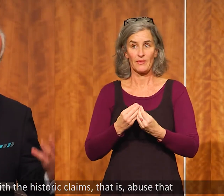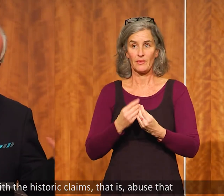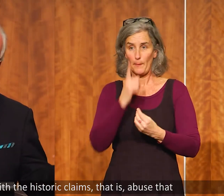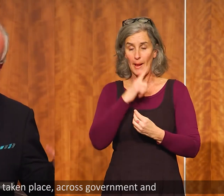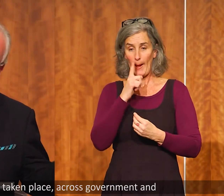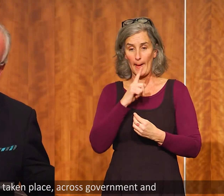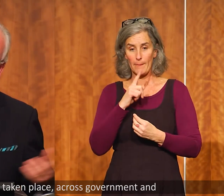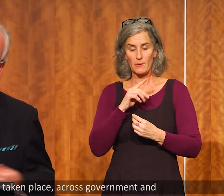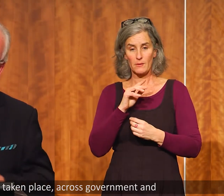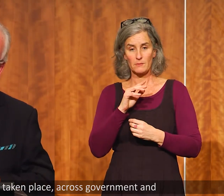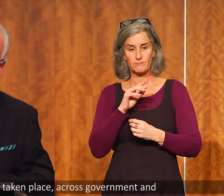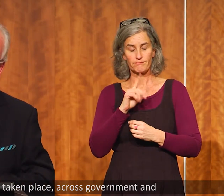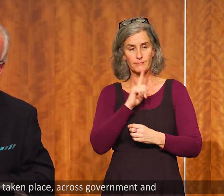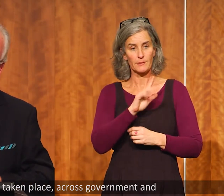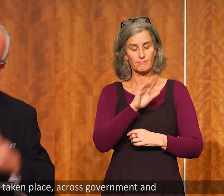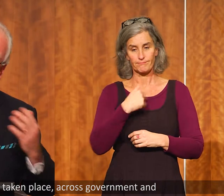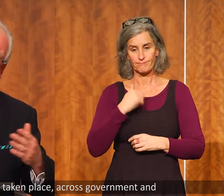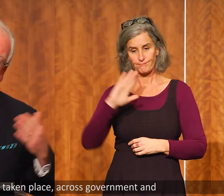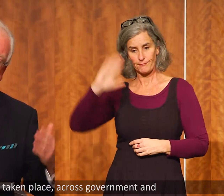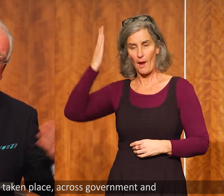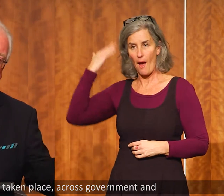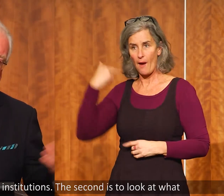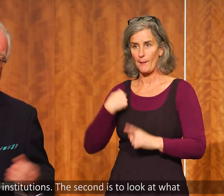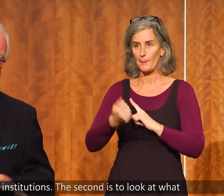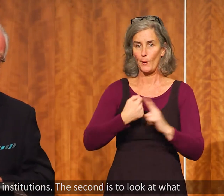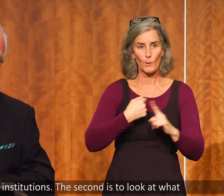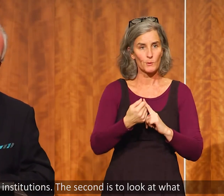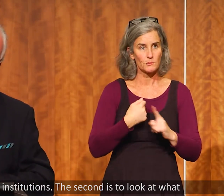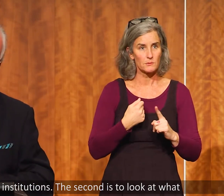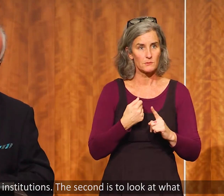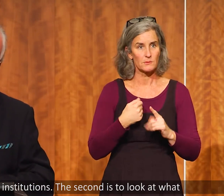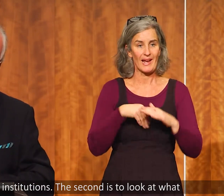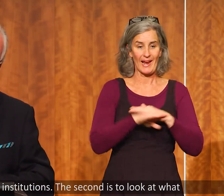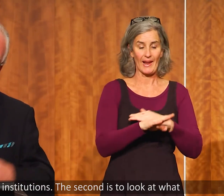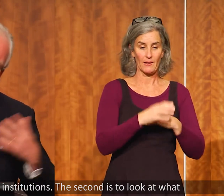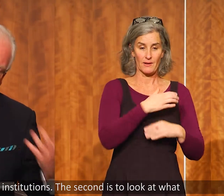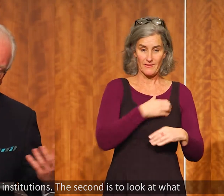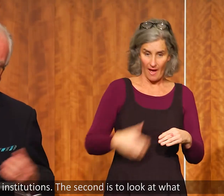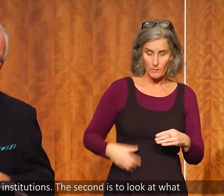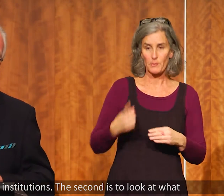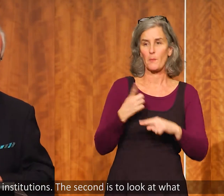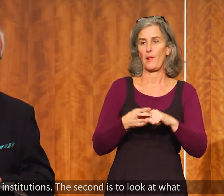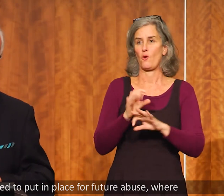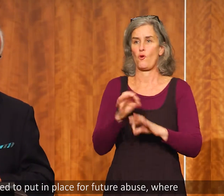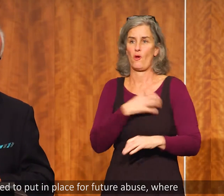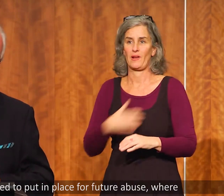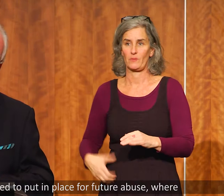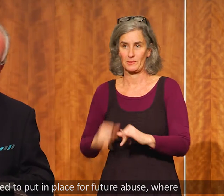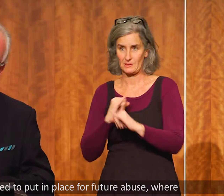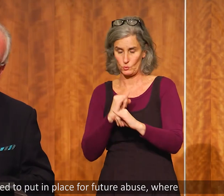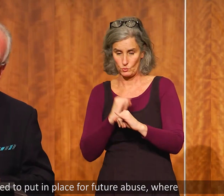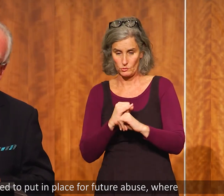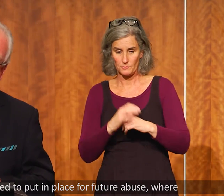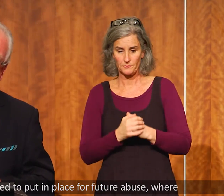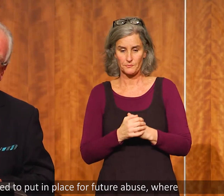that is, abuse that has already taken place, across government and non-government institutions. The second is to look at what processes